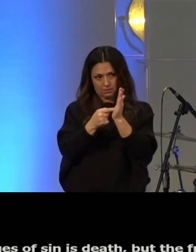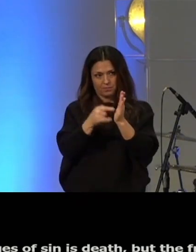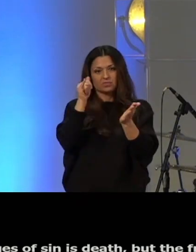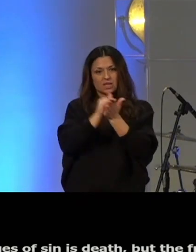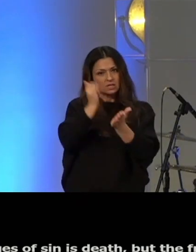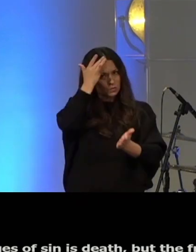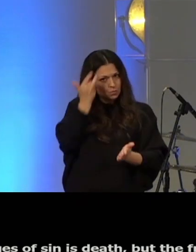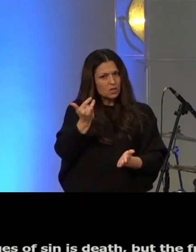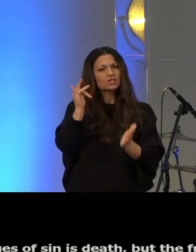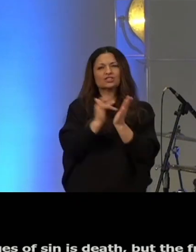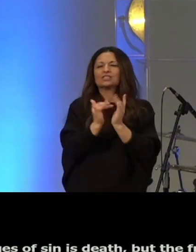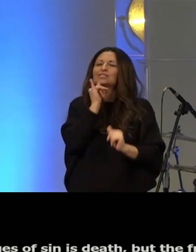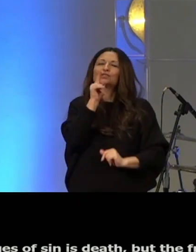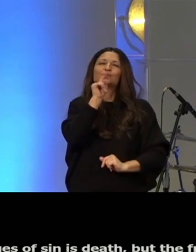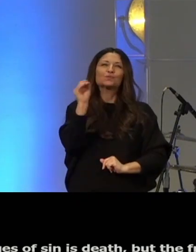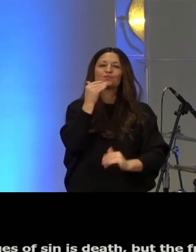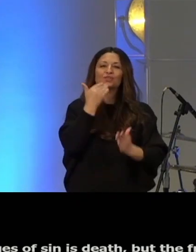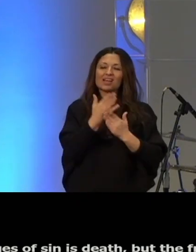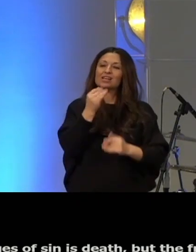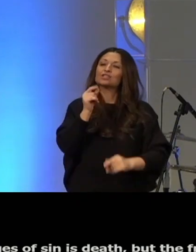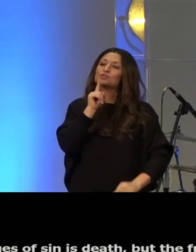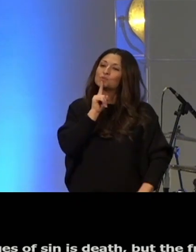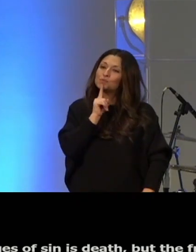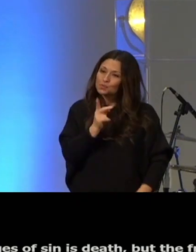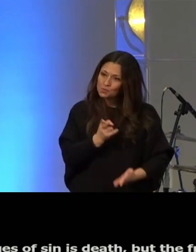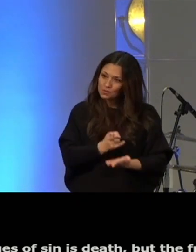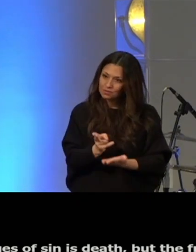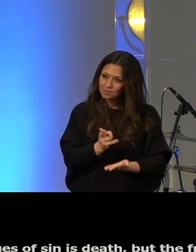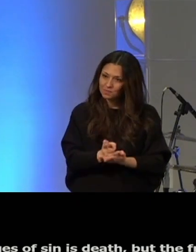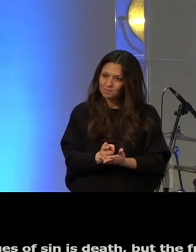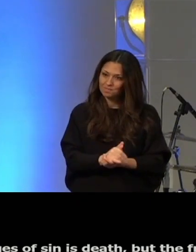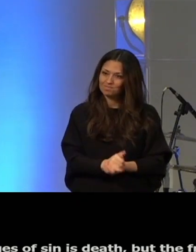why Jesus is too good and true.